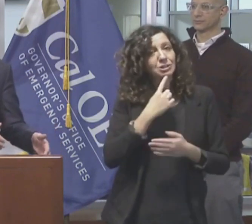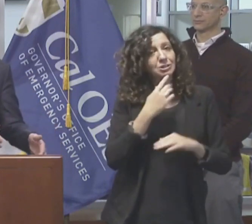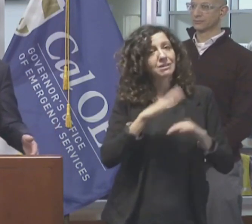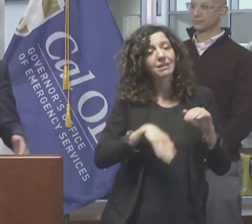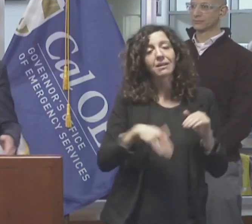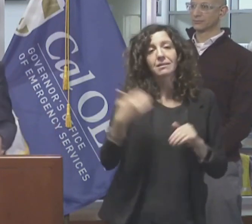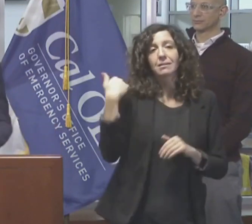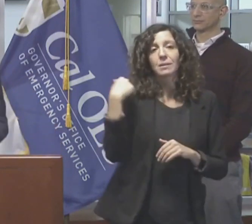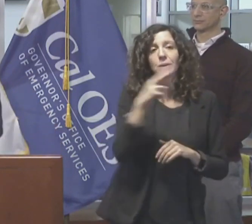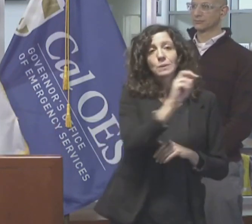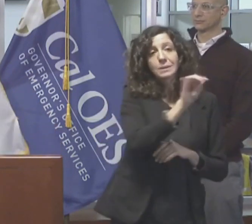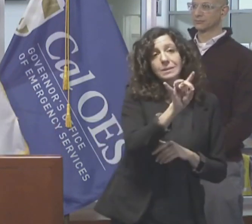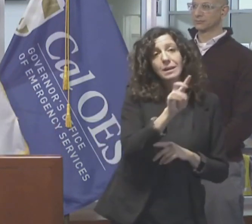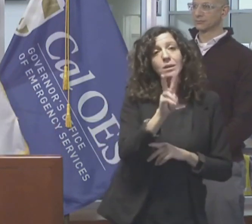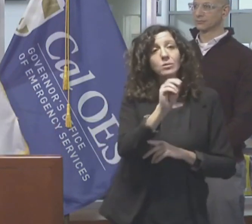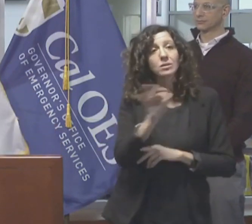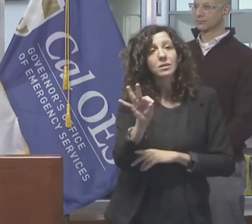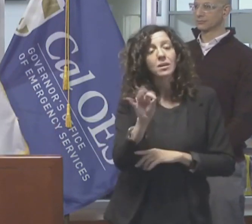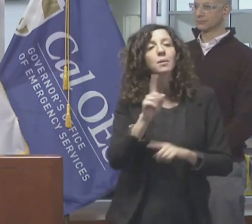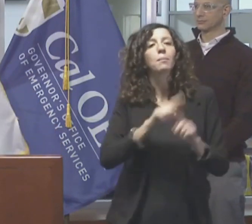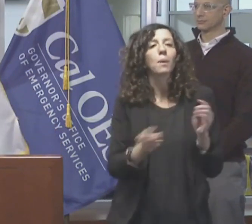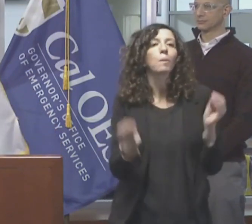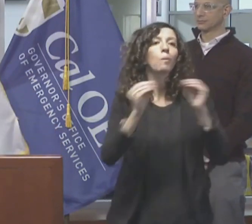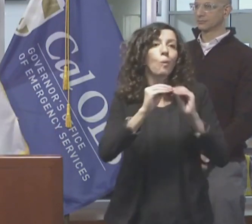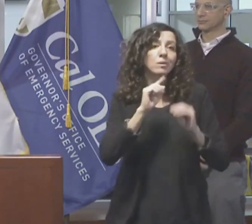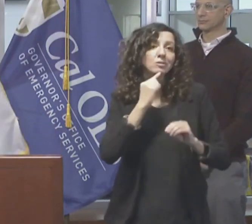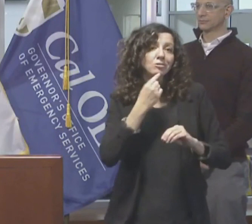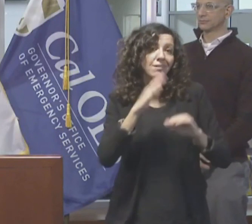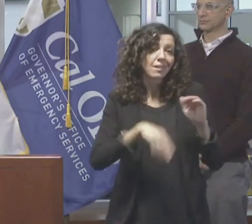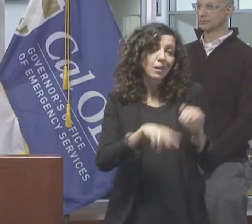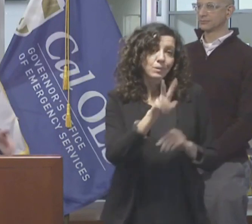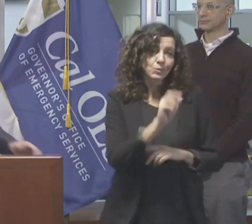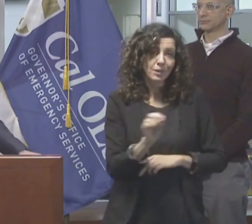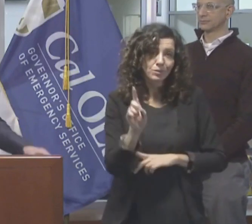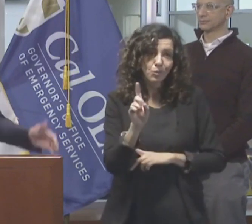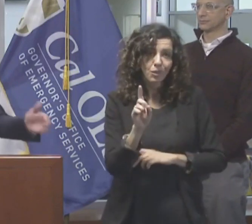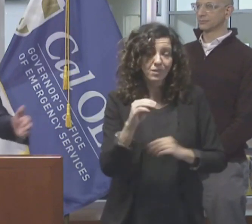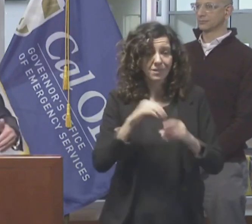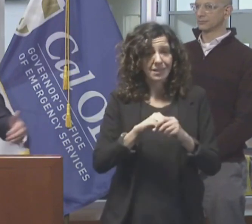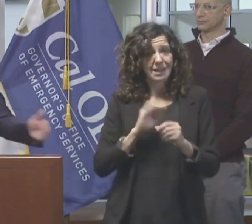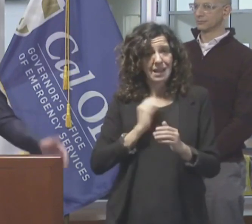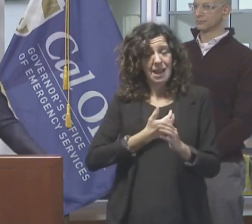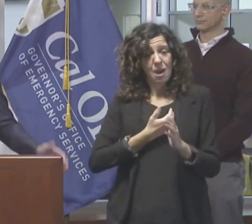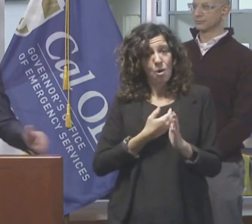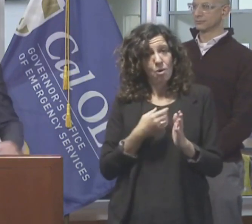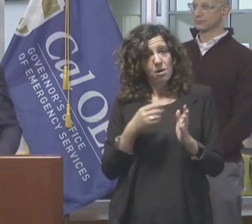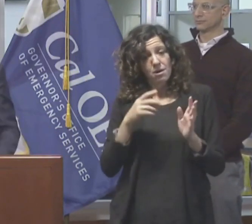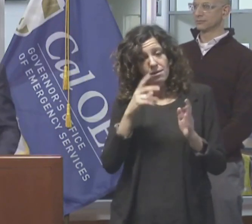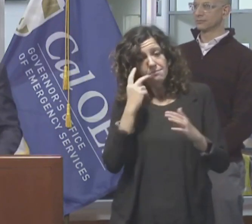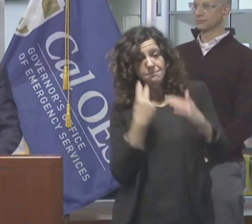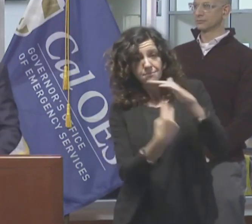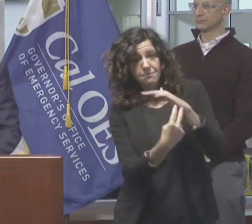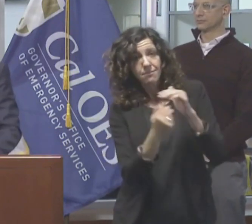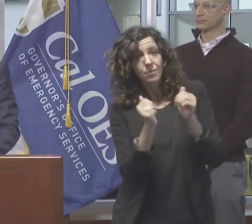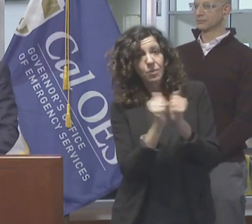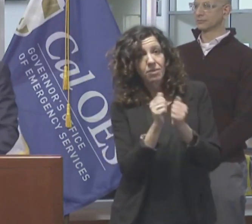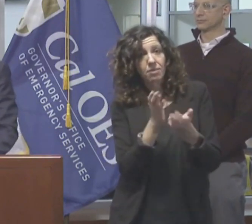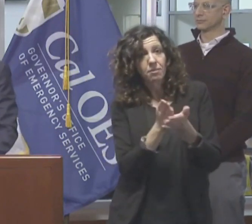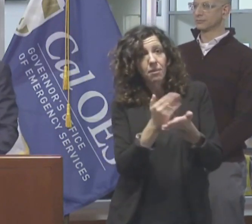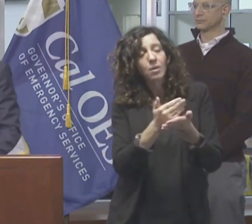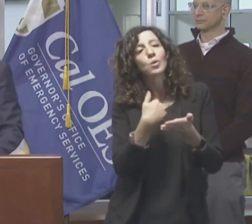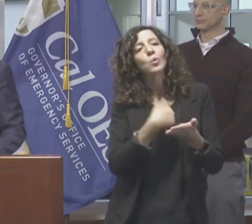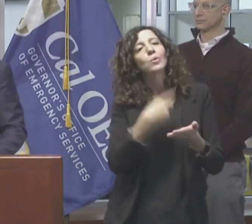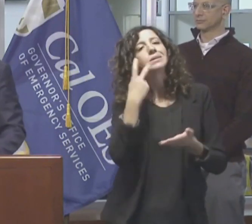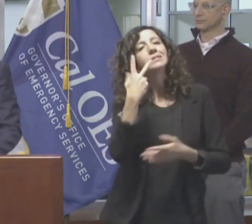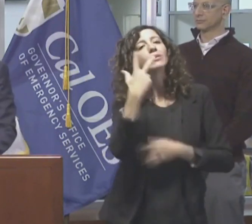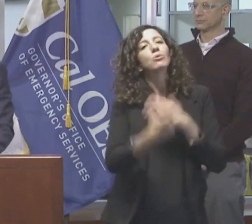08-09, but more severe than 2001. And in that modeling, we see a 3-year impact to the state's general